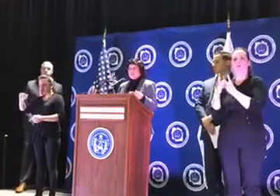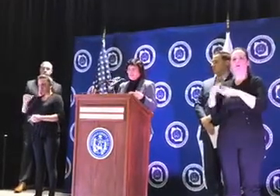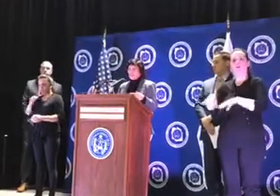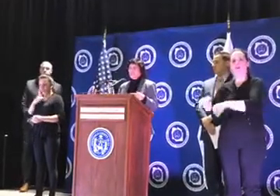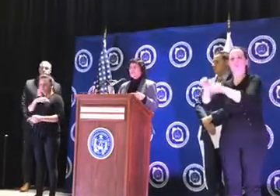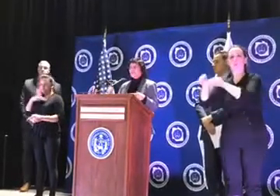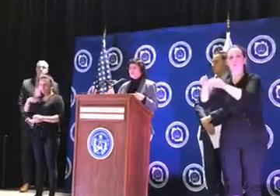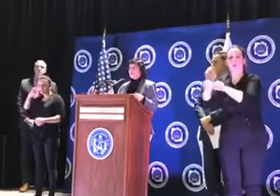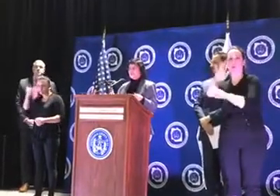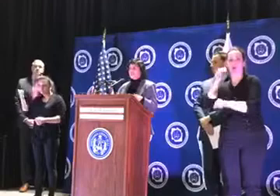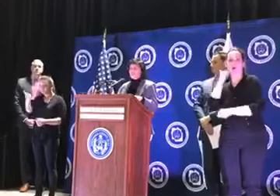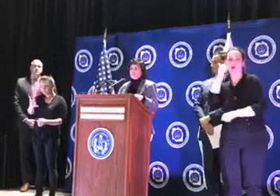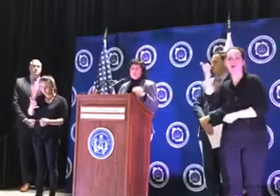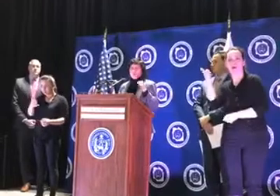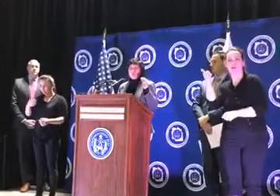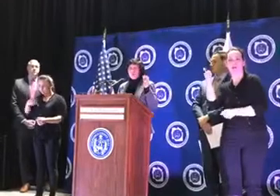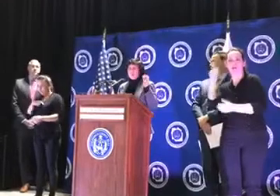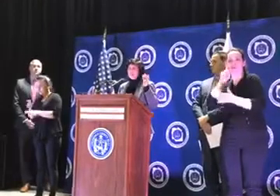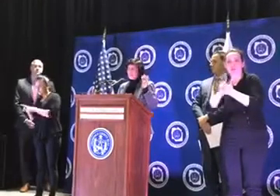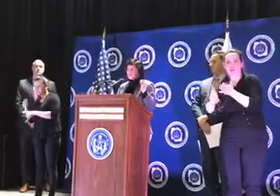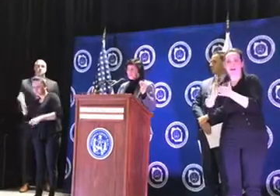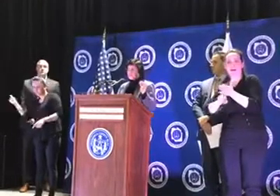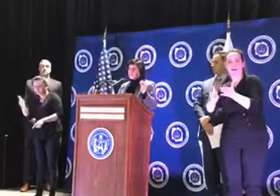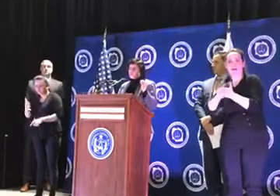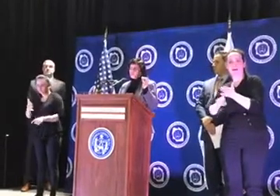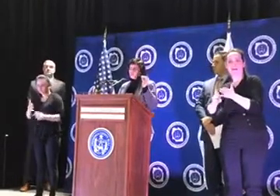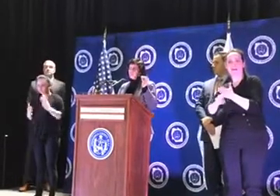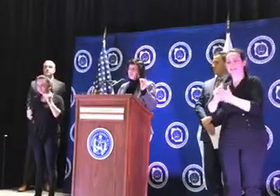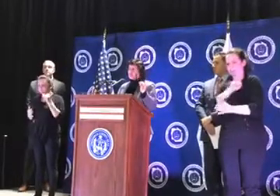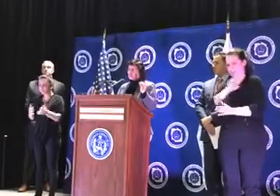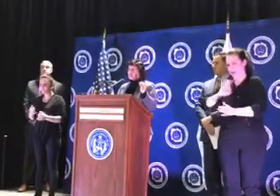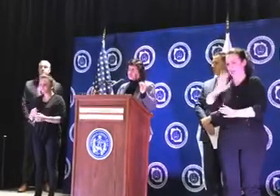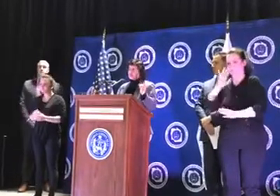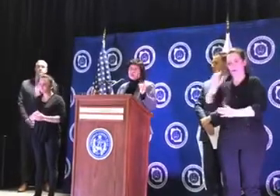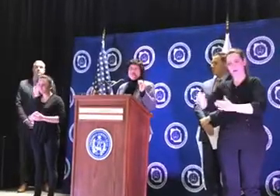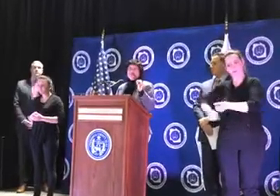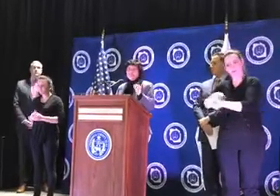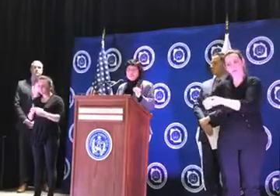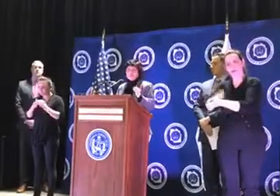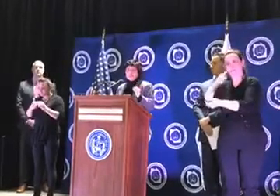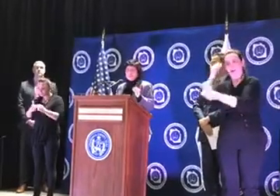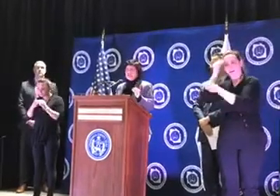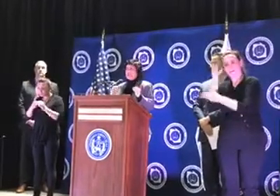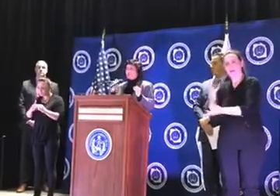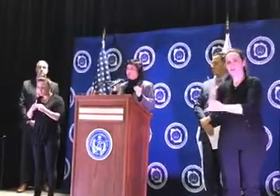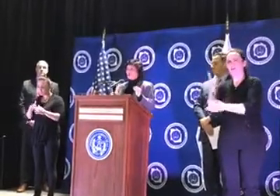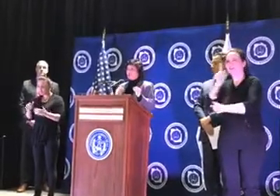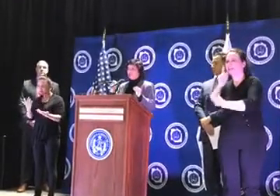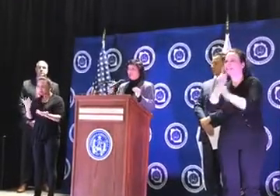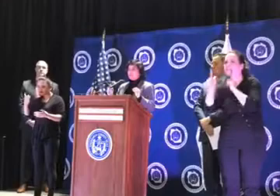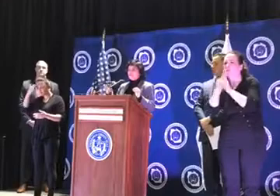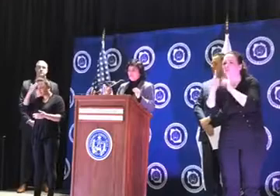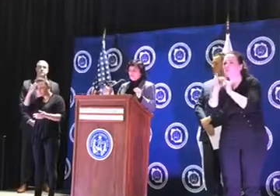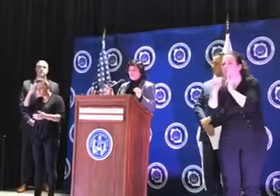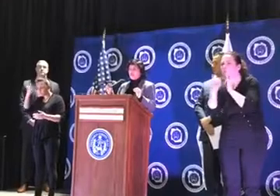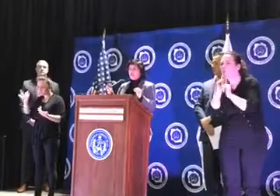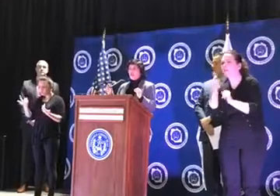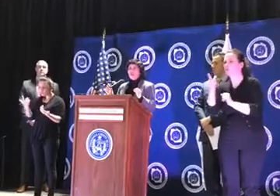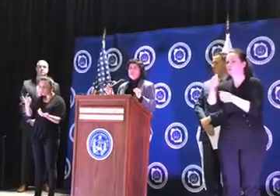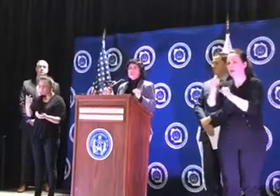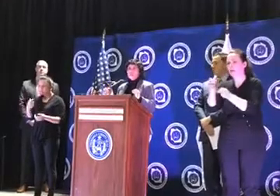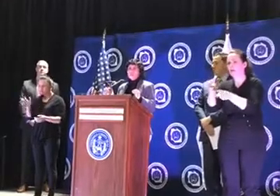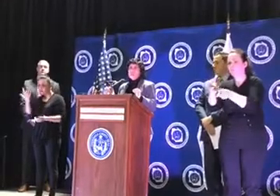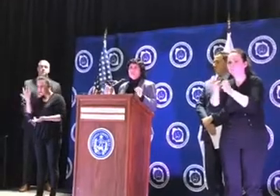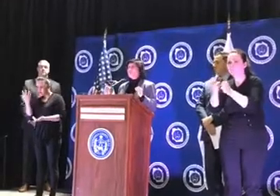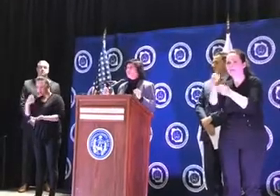goes through the very thorough interview in terms of what was the date of onset, what were the symptoms, and where did they visit? Who